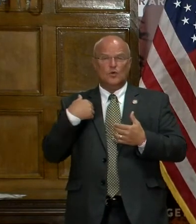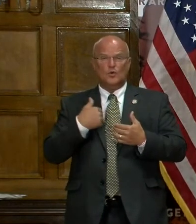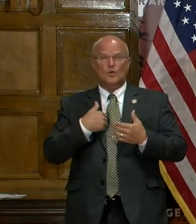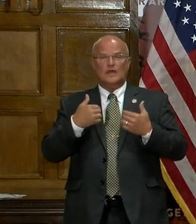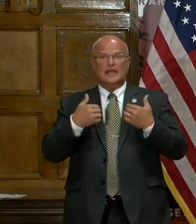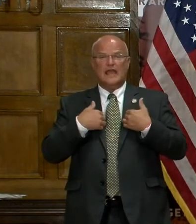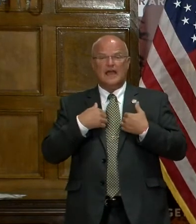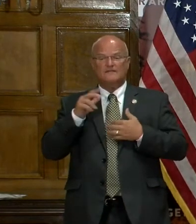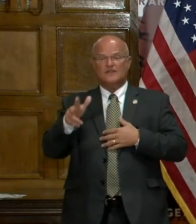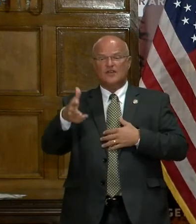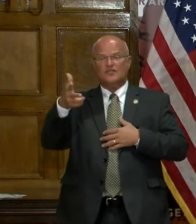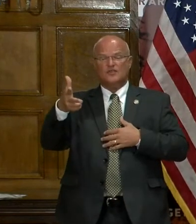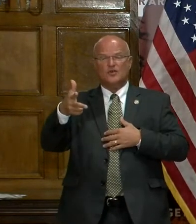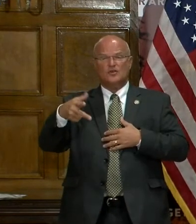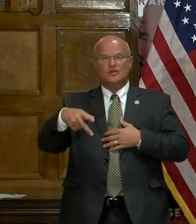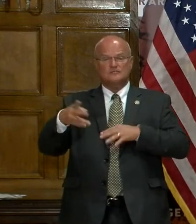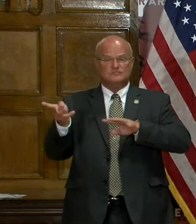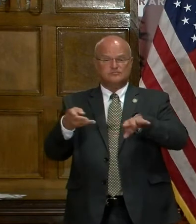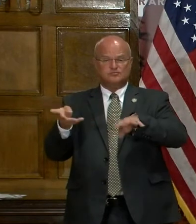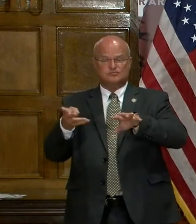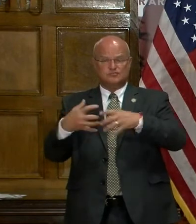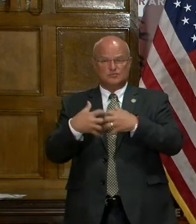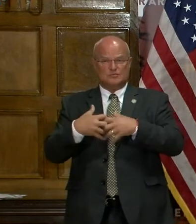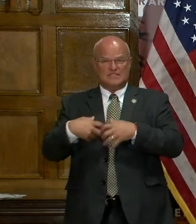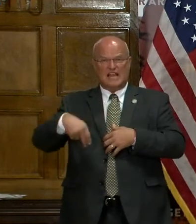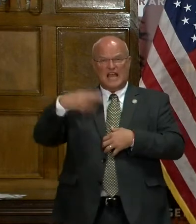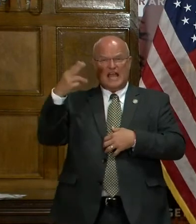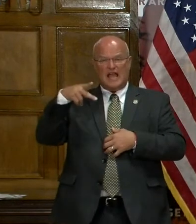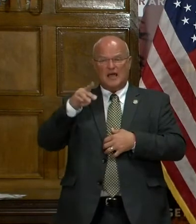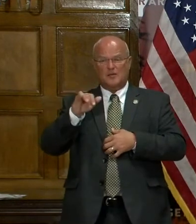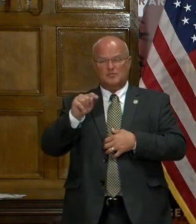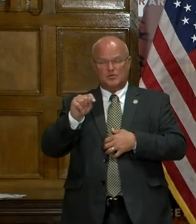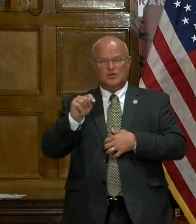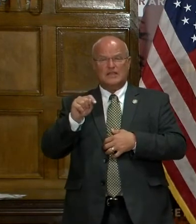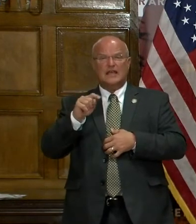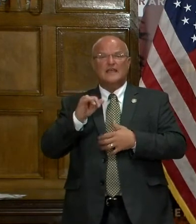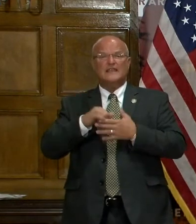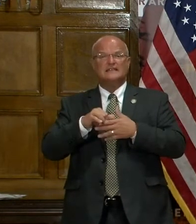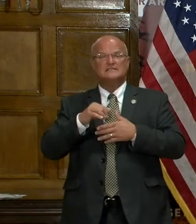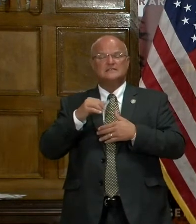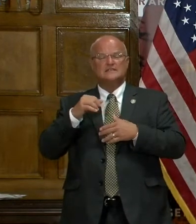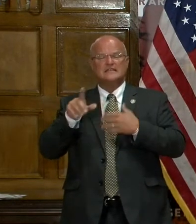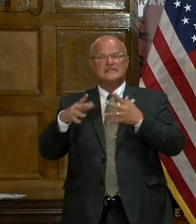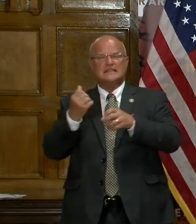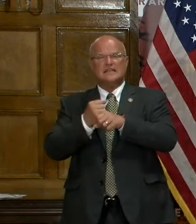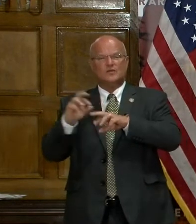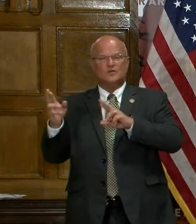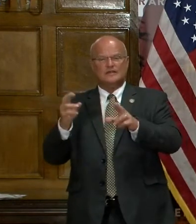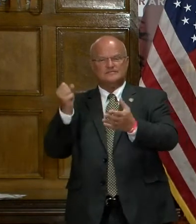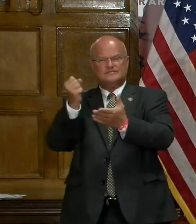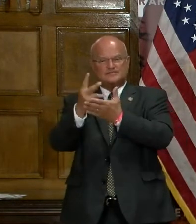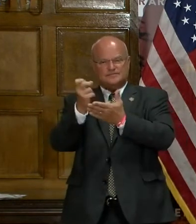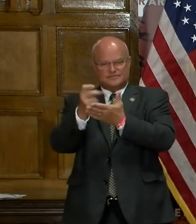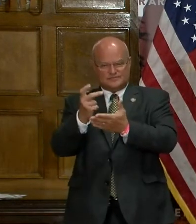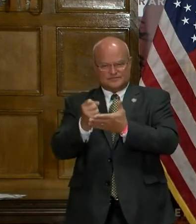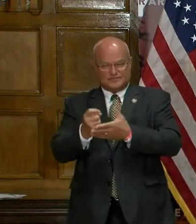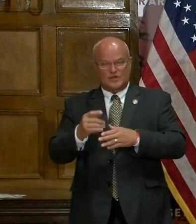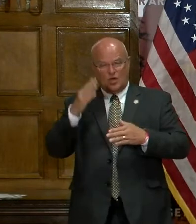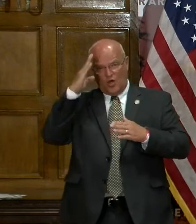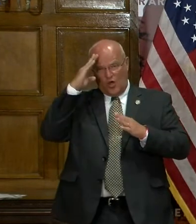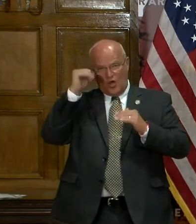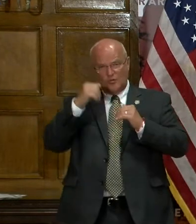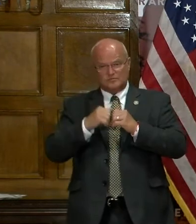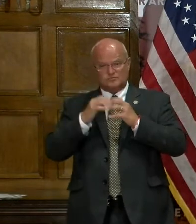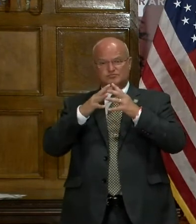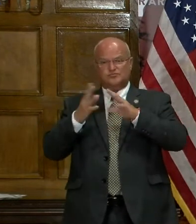a third high throughput machine that is in the phase right now of validation, and we hope to have that up